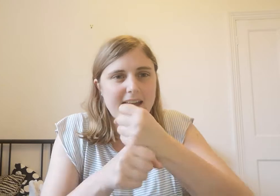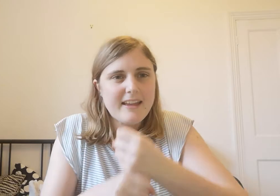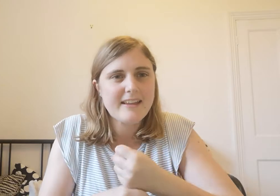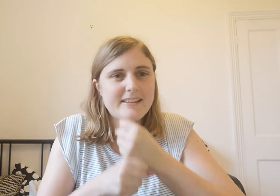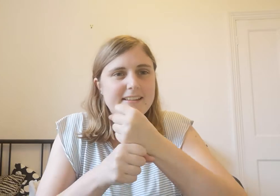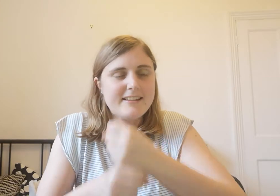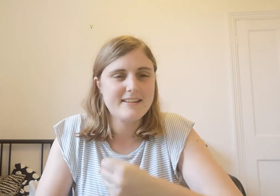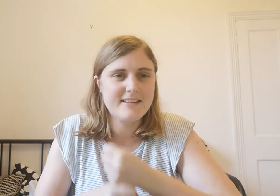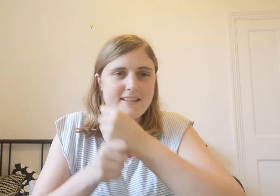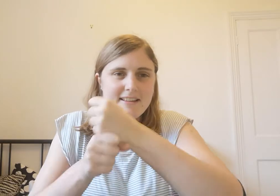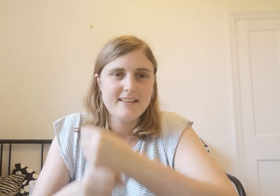Neigh!